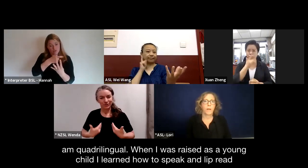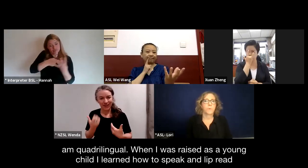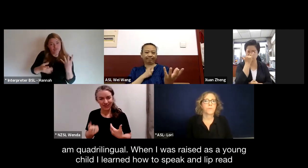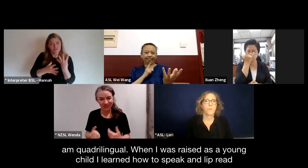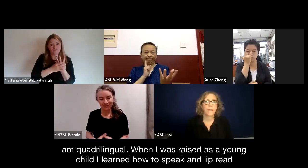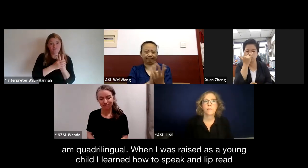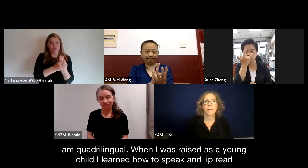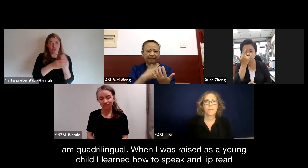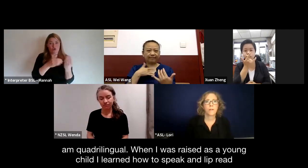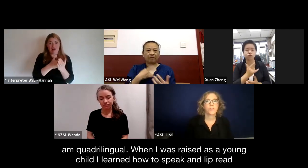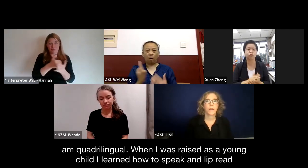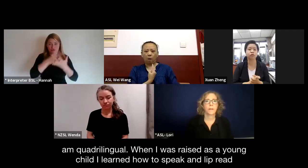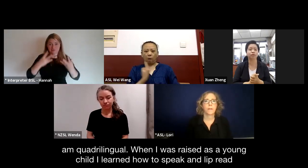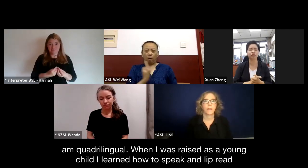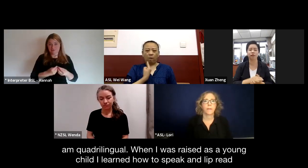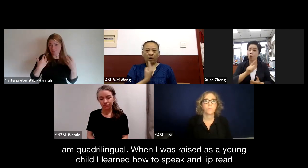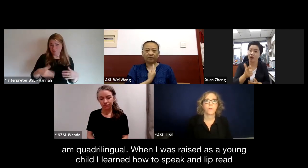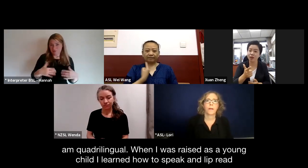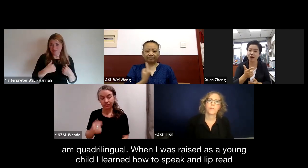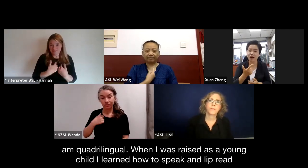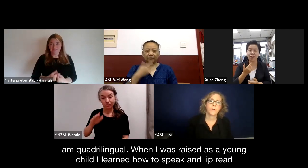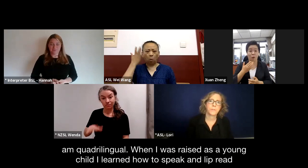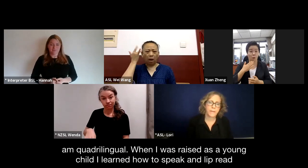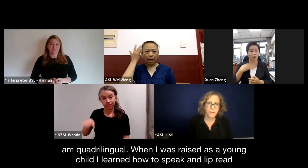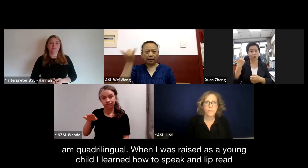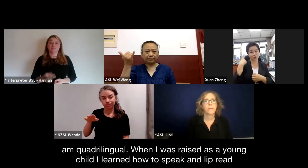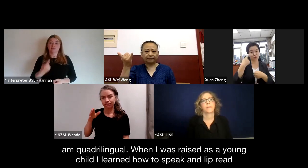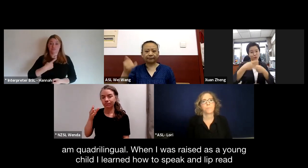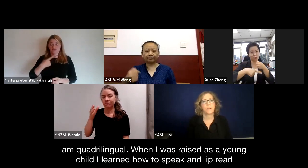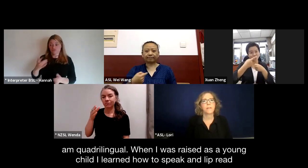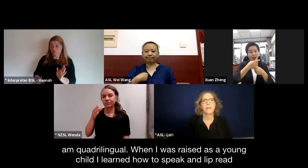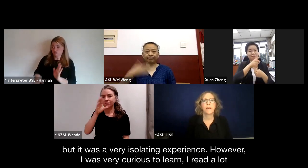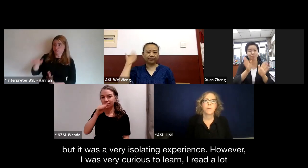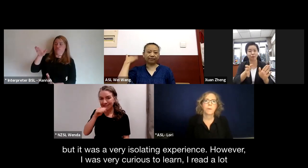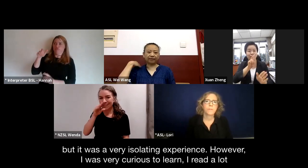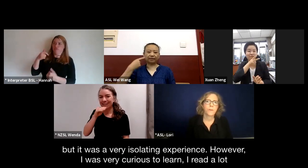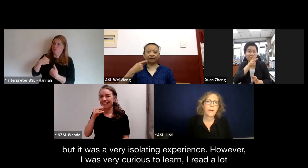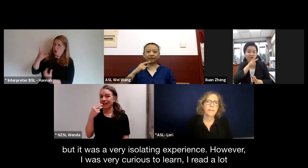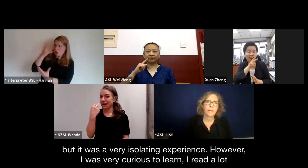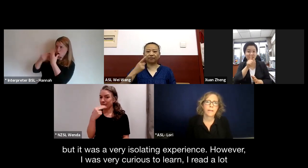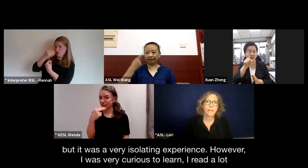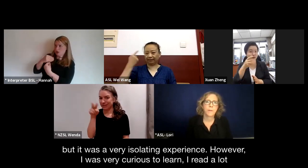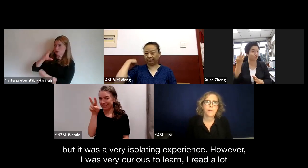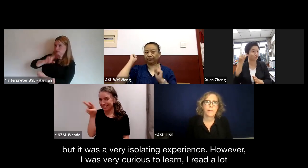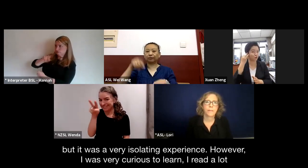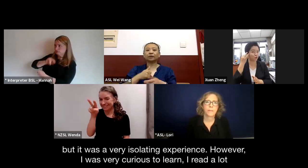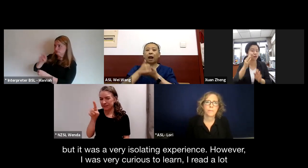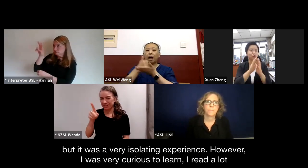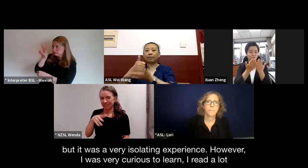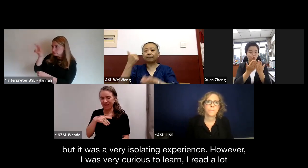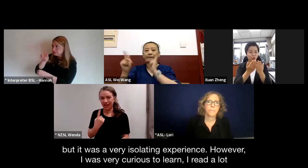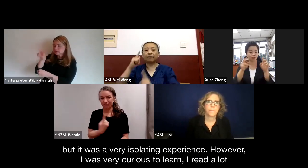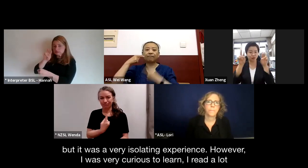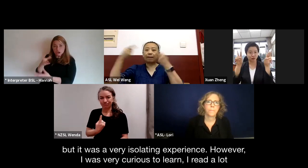When I was raised as a young child, I learned how to speak and lip read, but it was a very isolating experience.